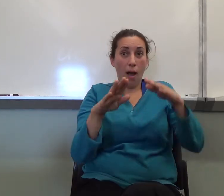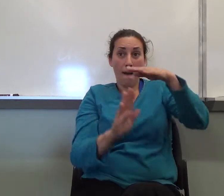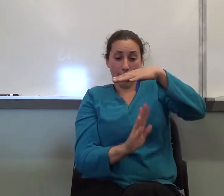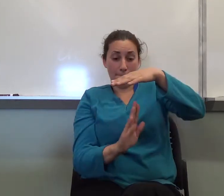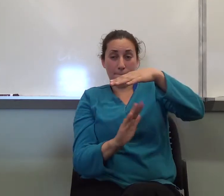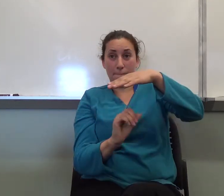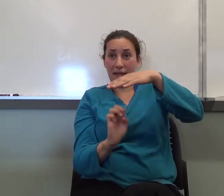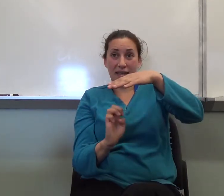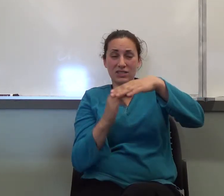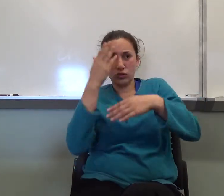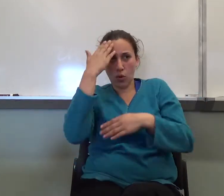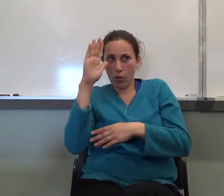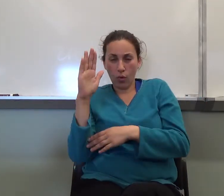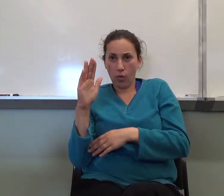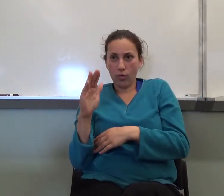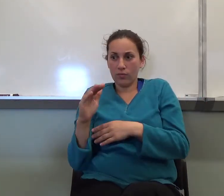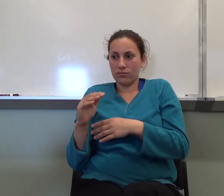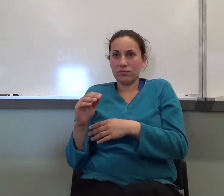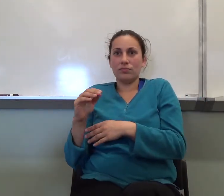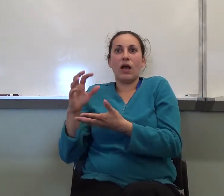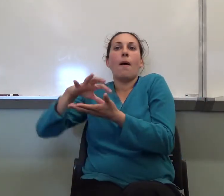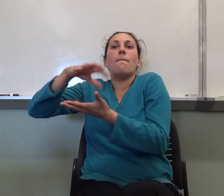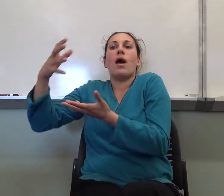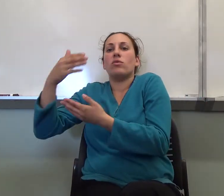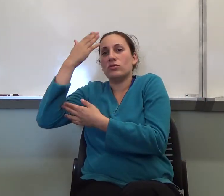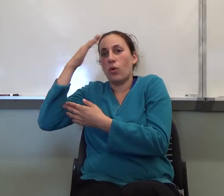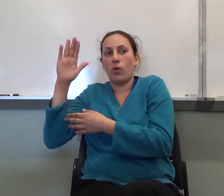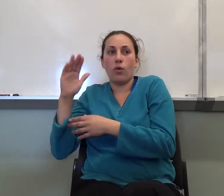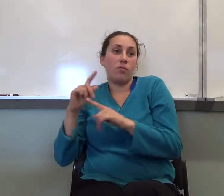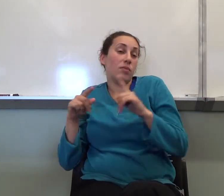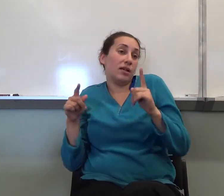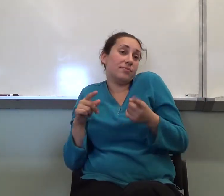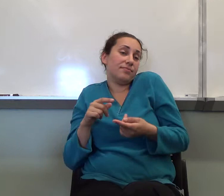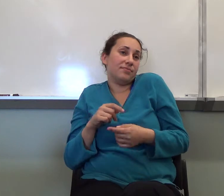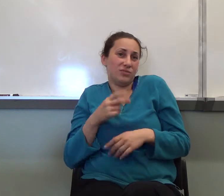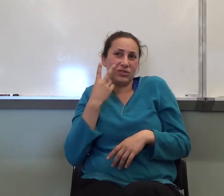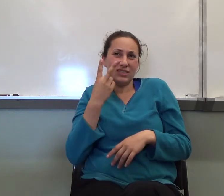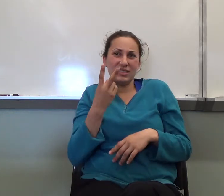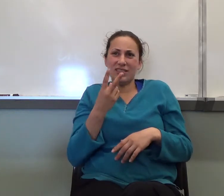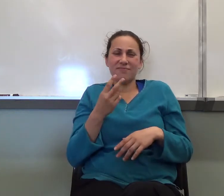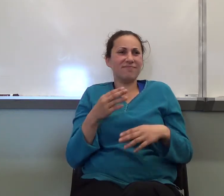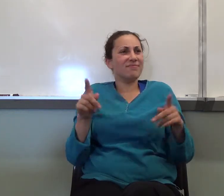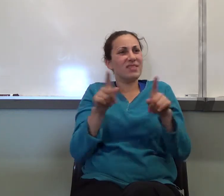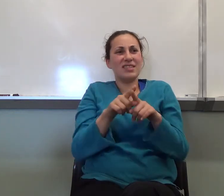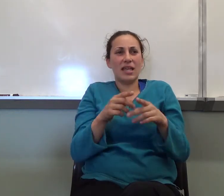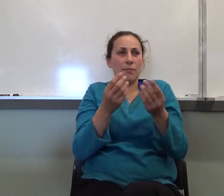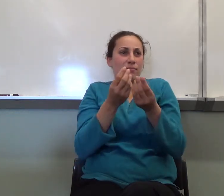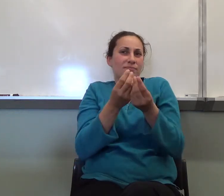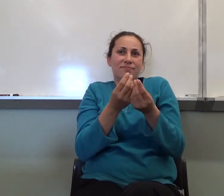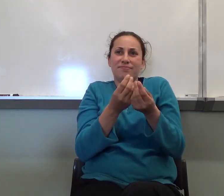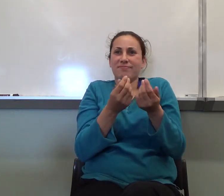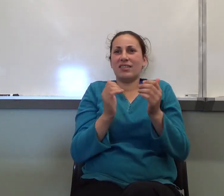crop up in a real life situation. But you can see handling it is very much the same in all the